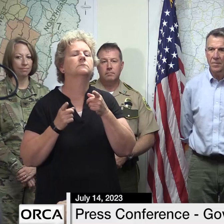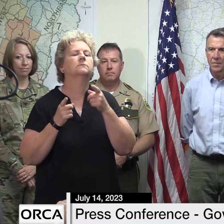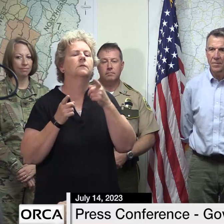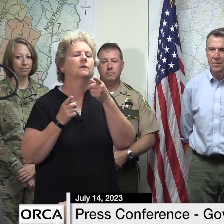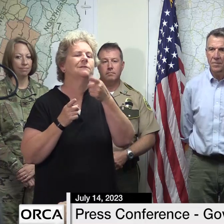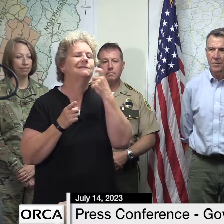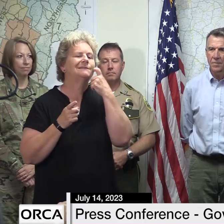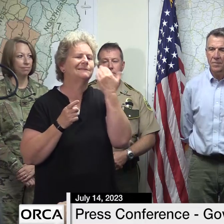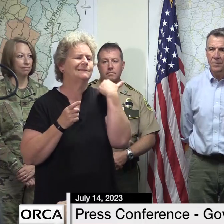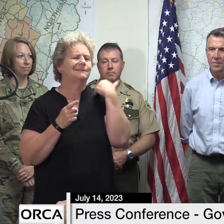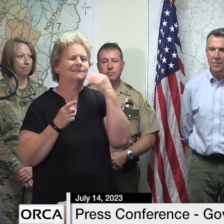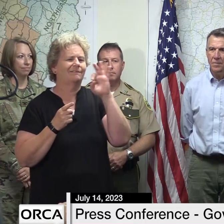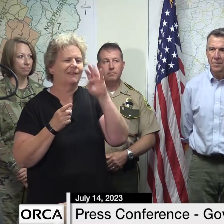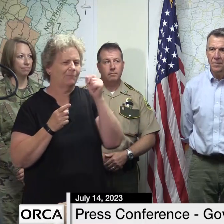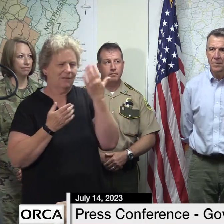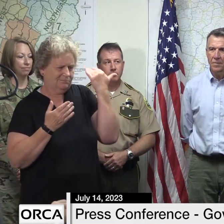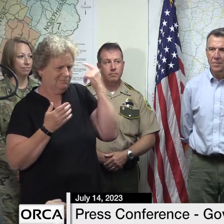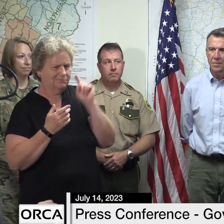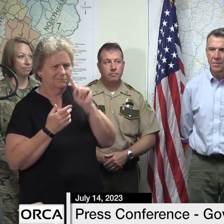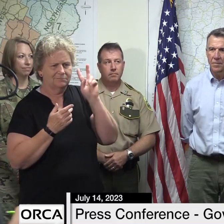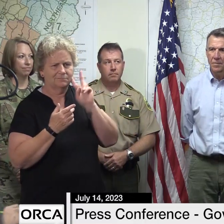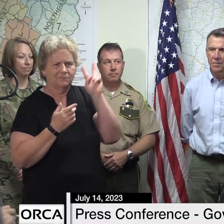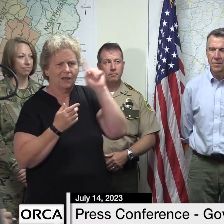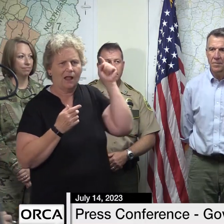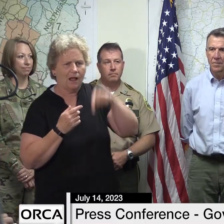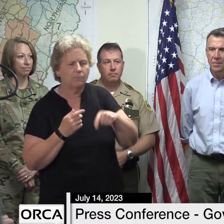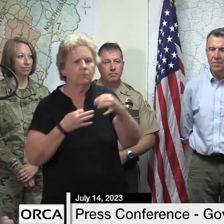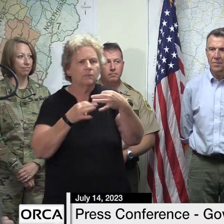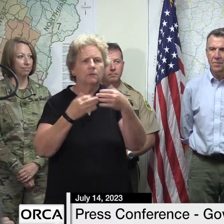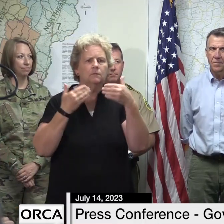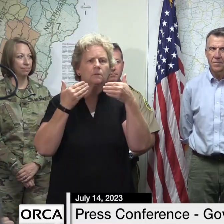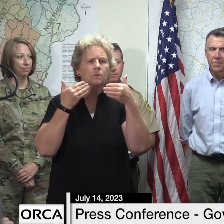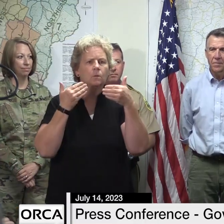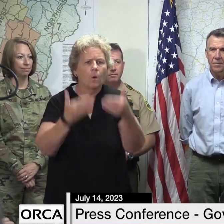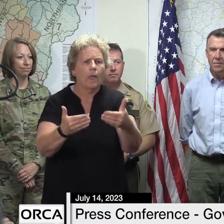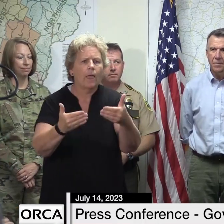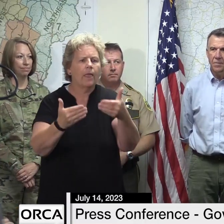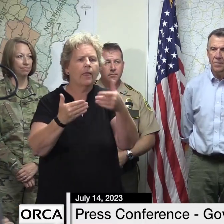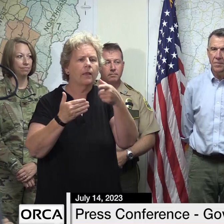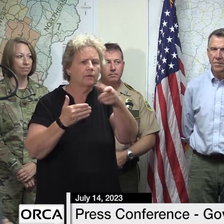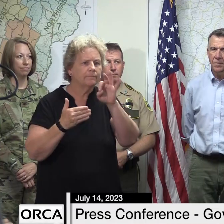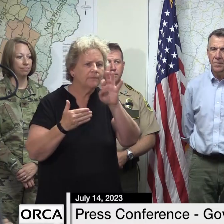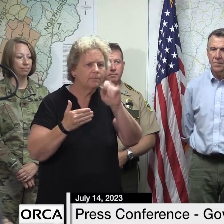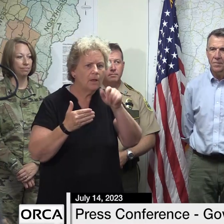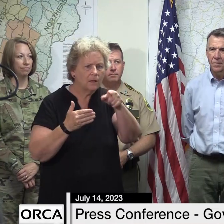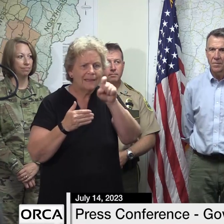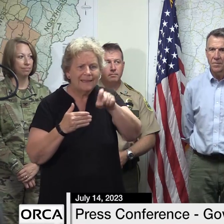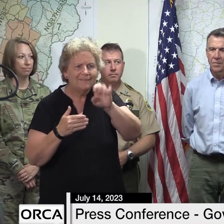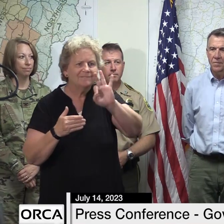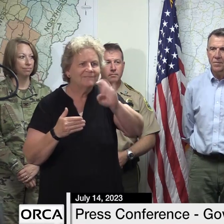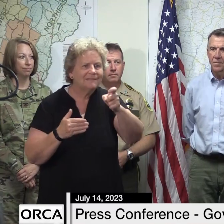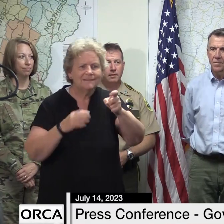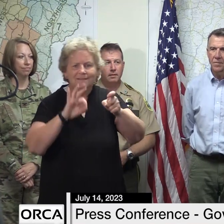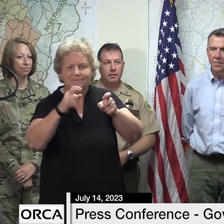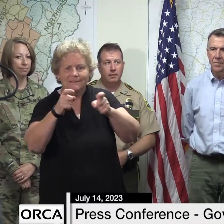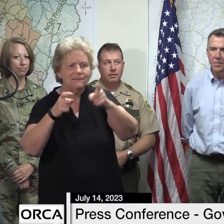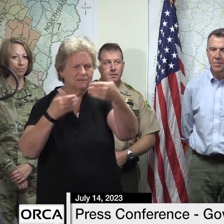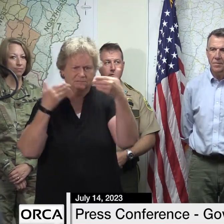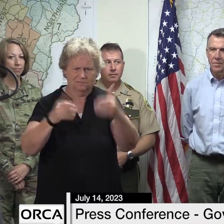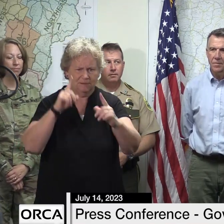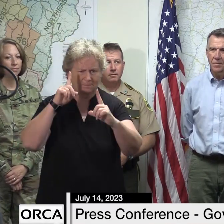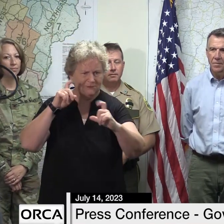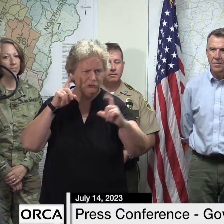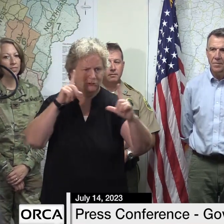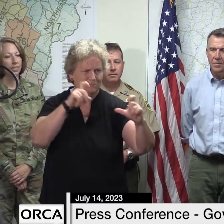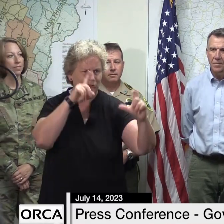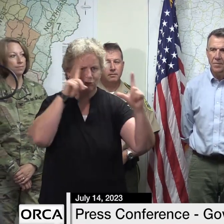FEMA reimbursement later. Is that still the operating message? Yes, that is still accurate. I would not encourage anybody to delay